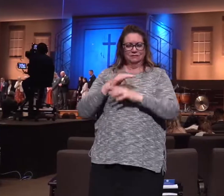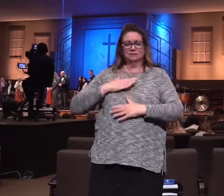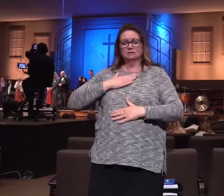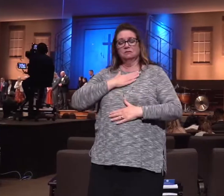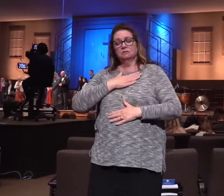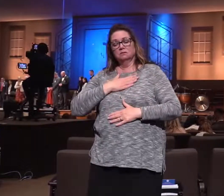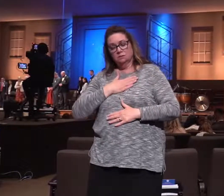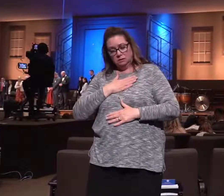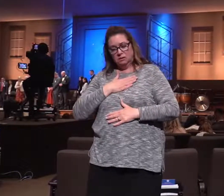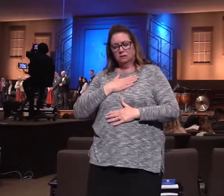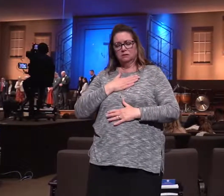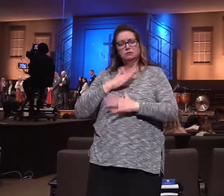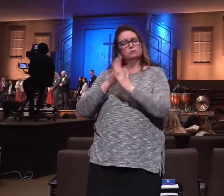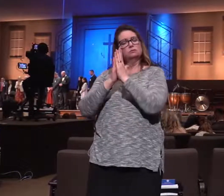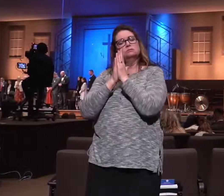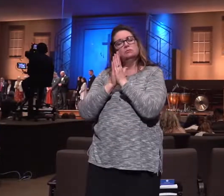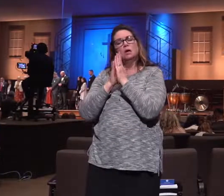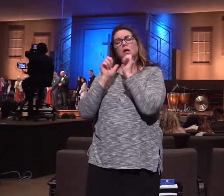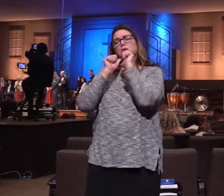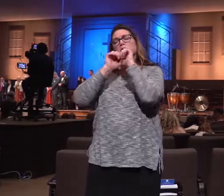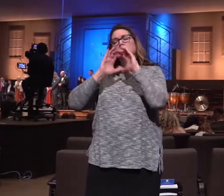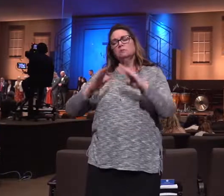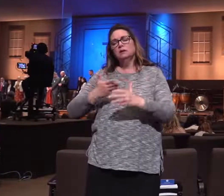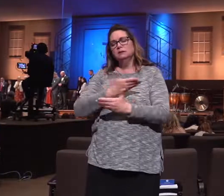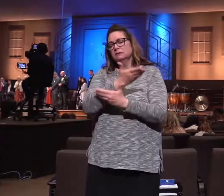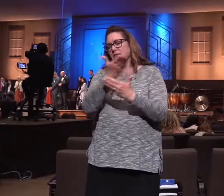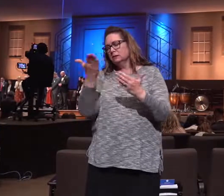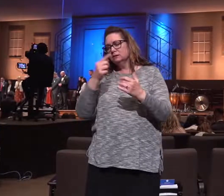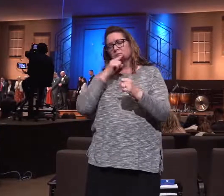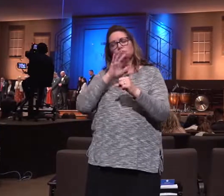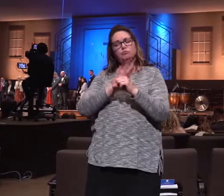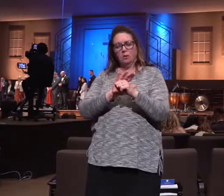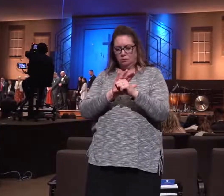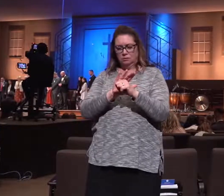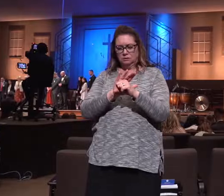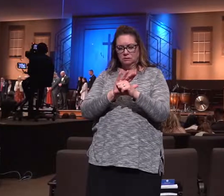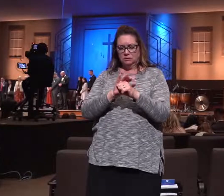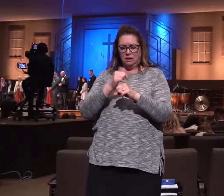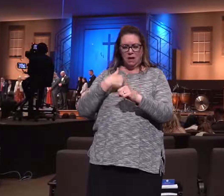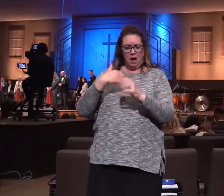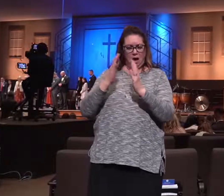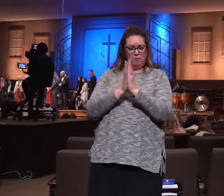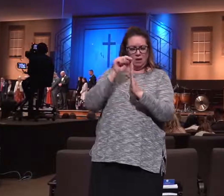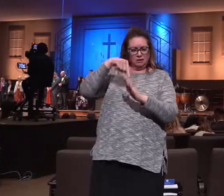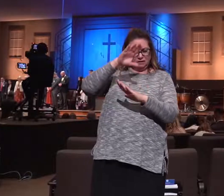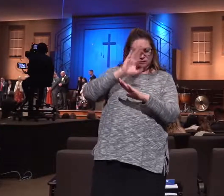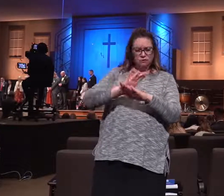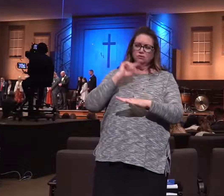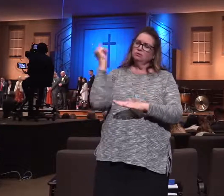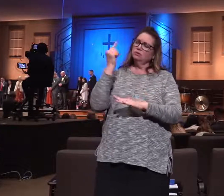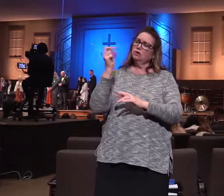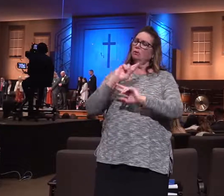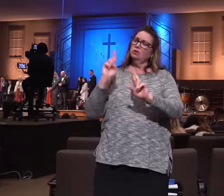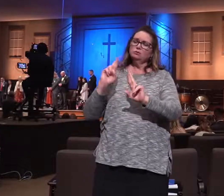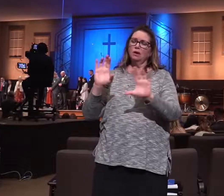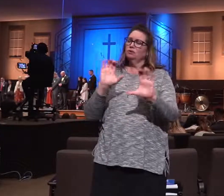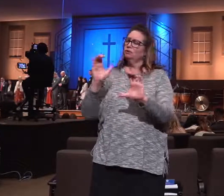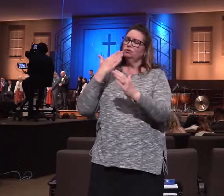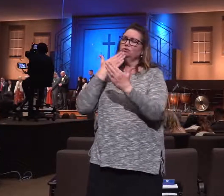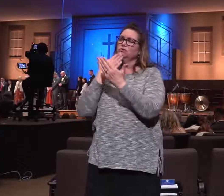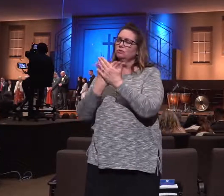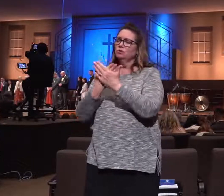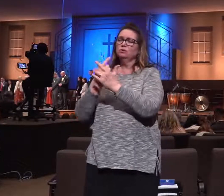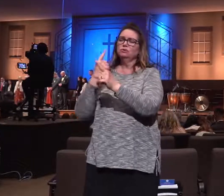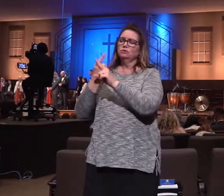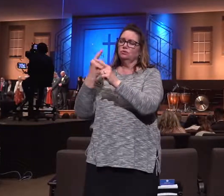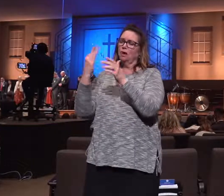commitments. May our church be a church that never grows weary in well-doing. Bless every commitment tonight, we